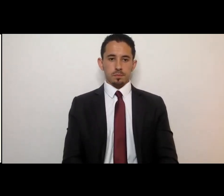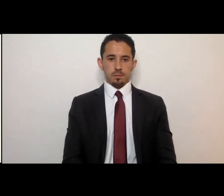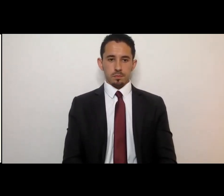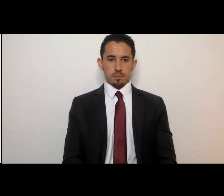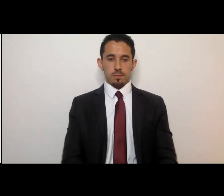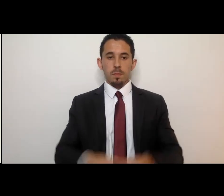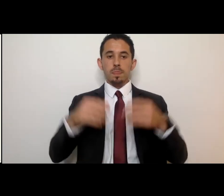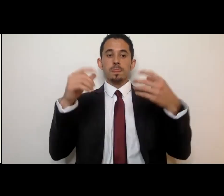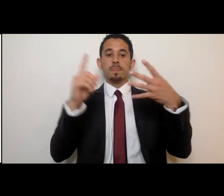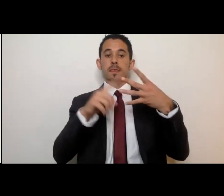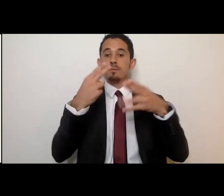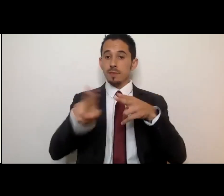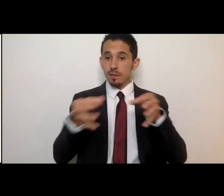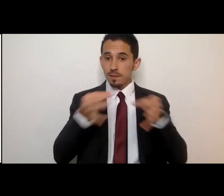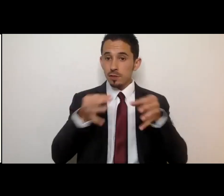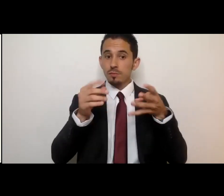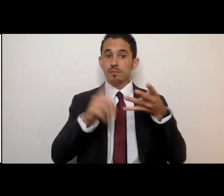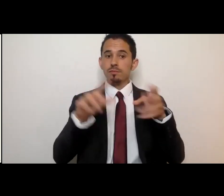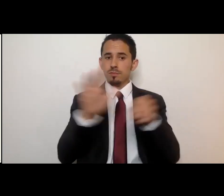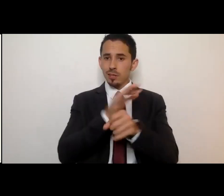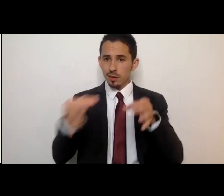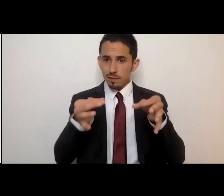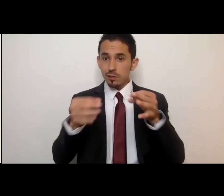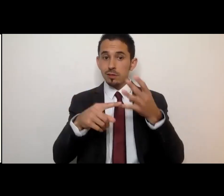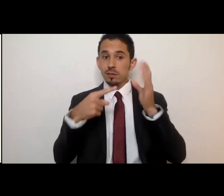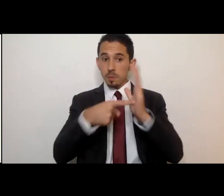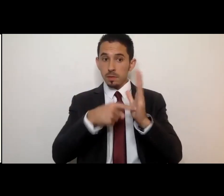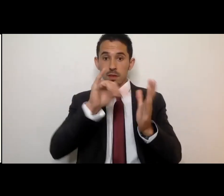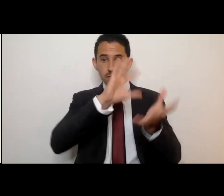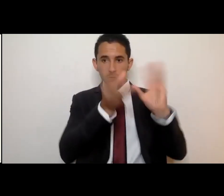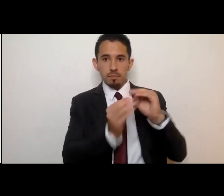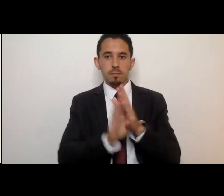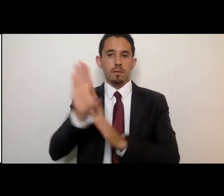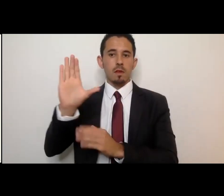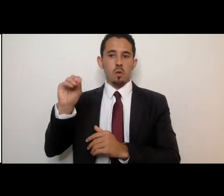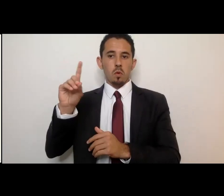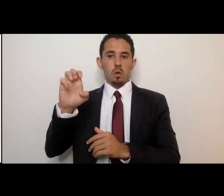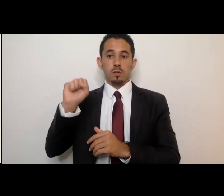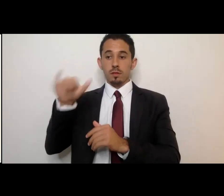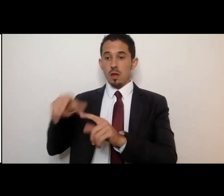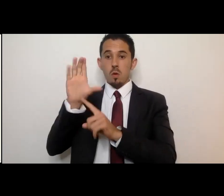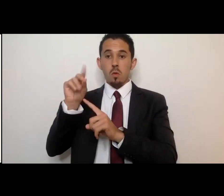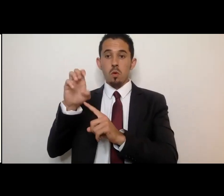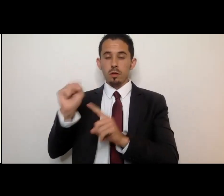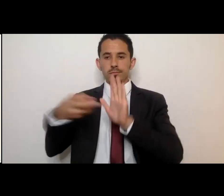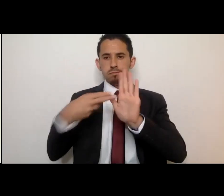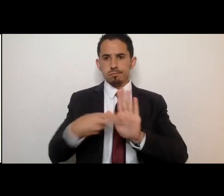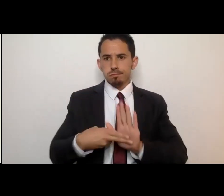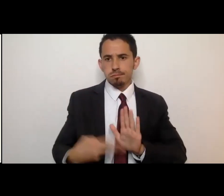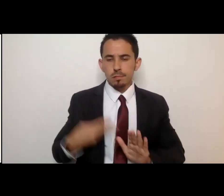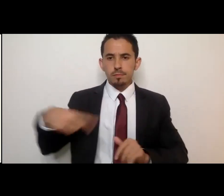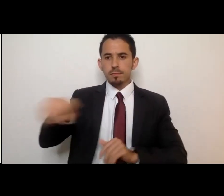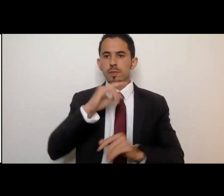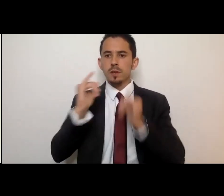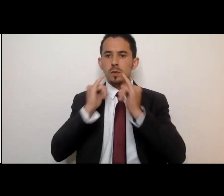internal perspective, and then an external perspective. There was a brief description, a full definition, and examples. All of that comprised